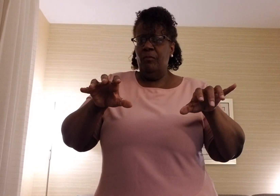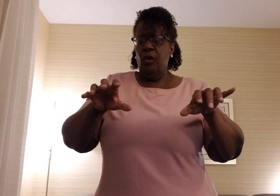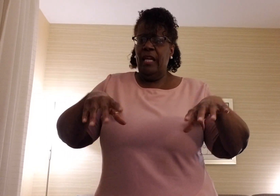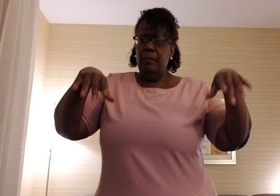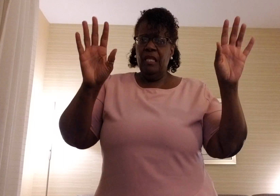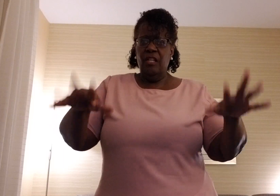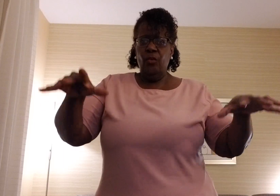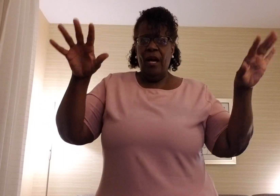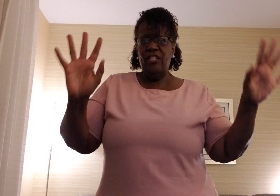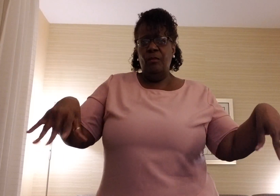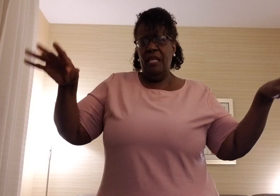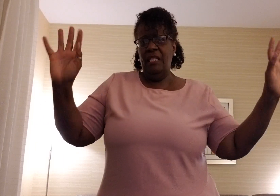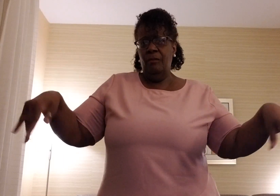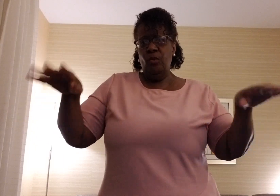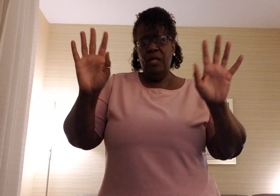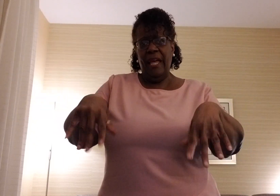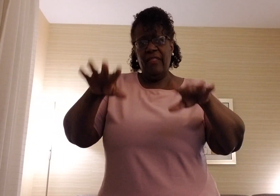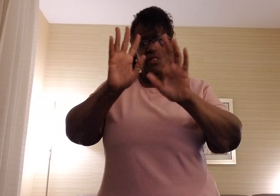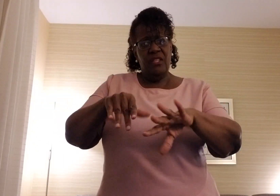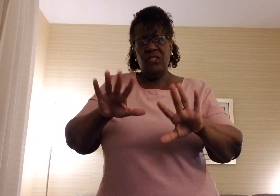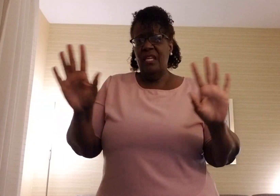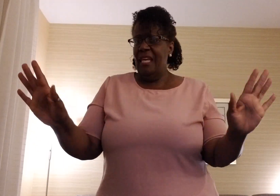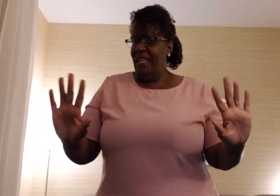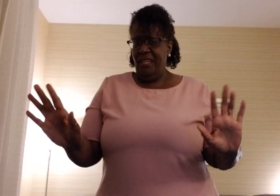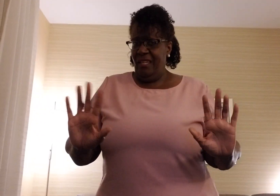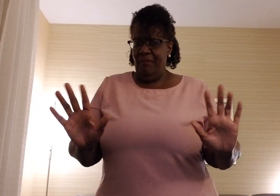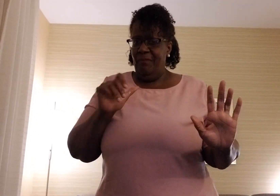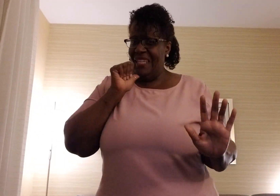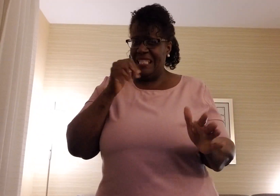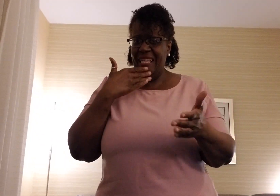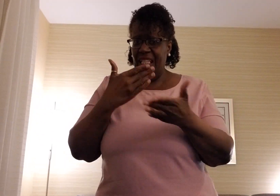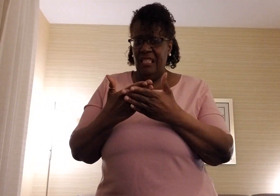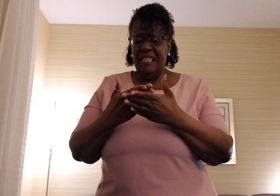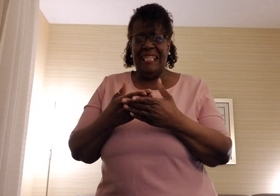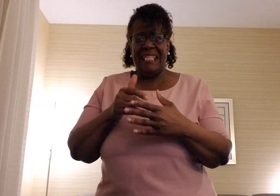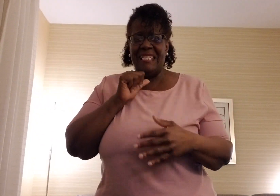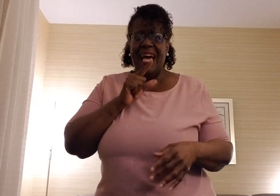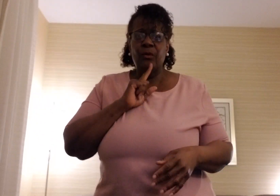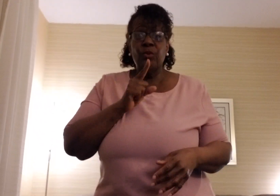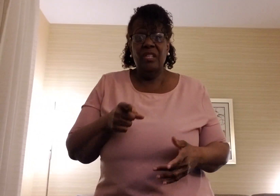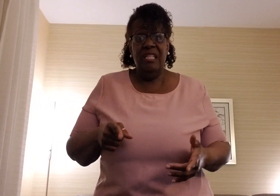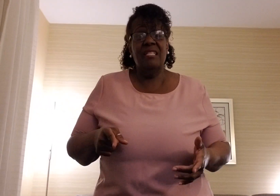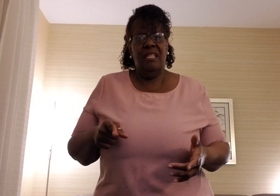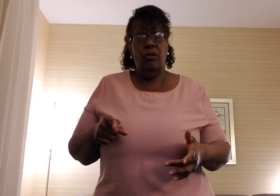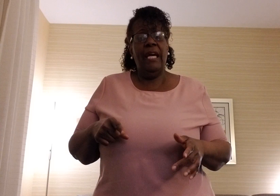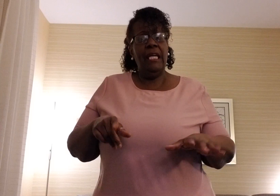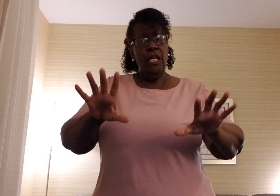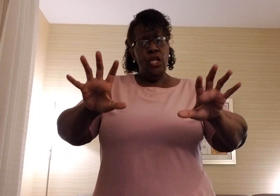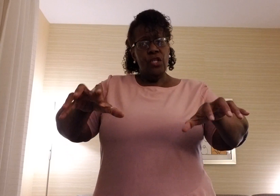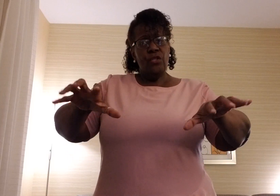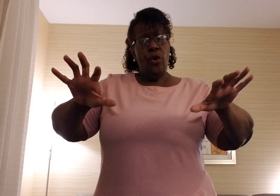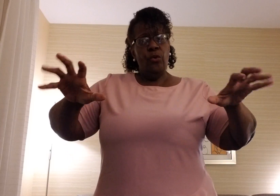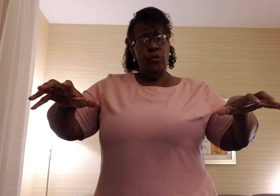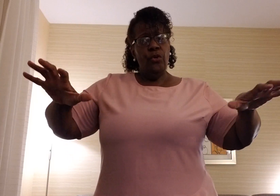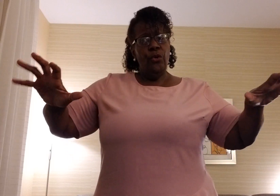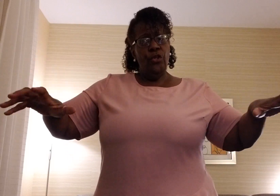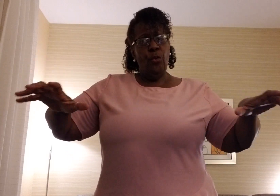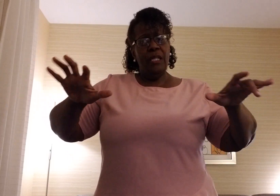okay? Because otherwise you may end up doing like this, and that's not good, and it's not realistic, okay? So you want